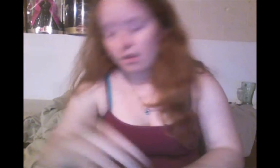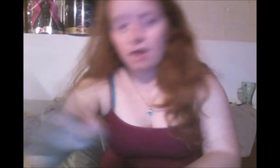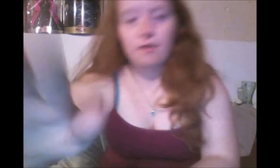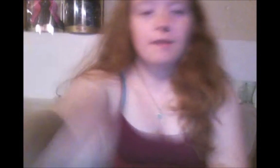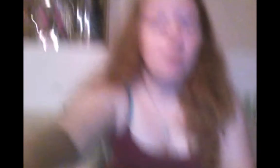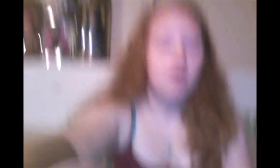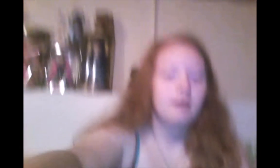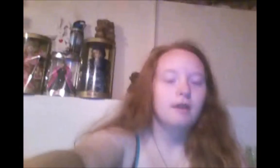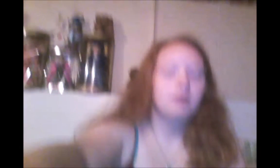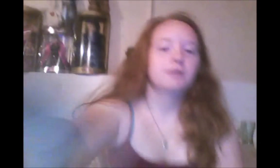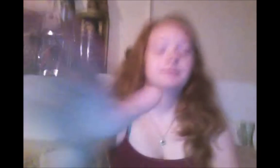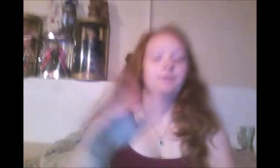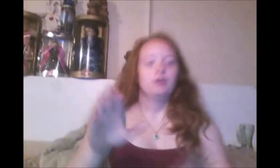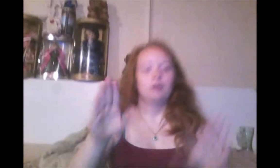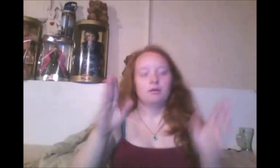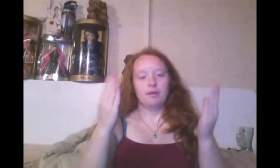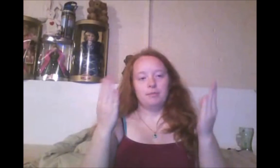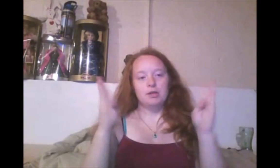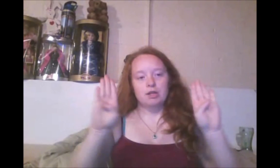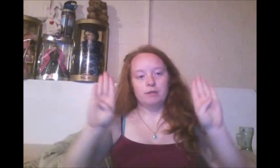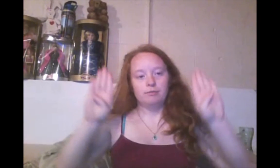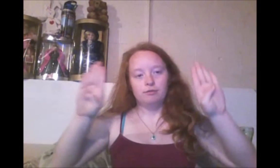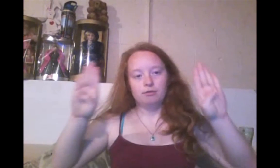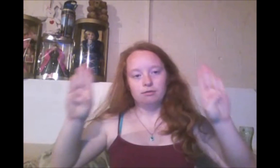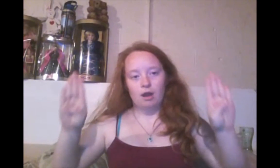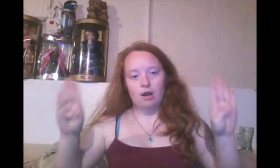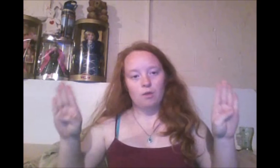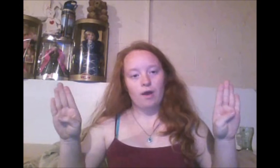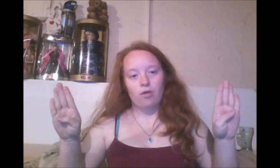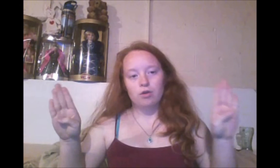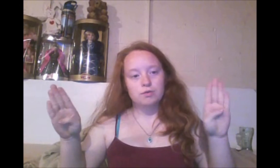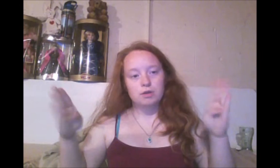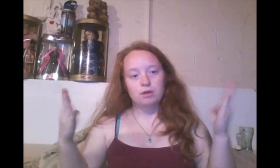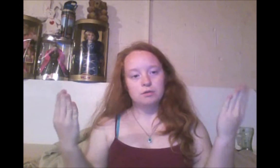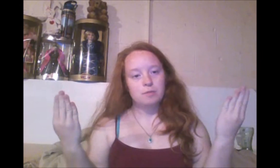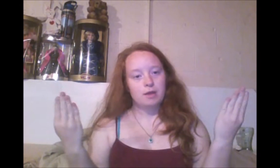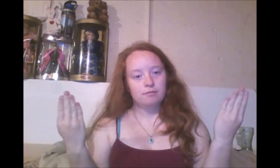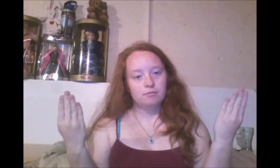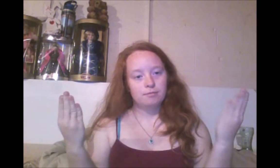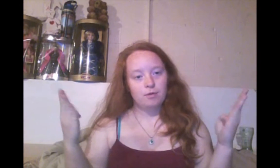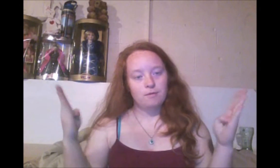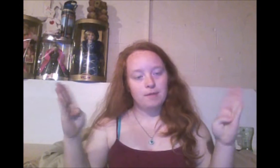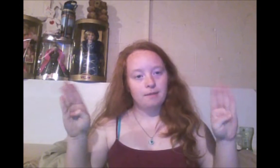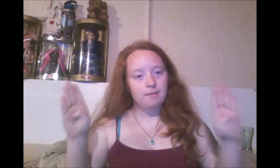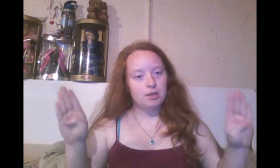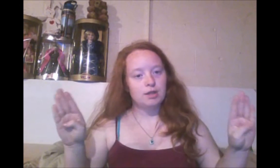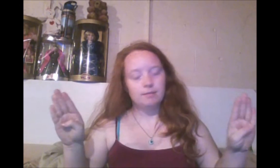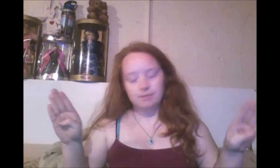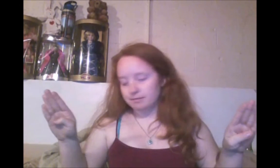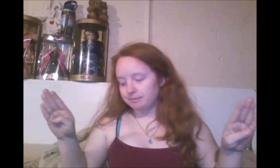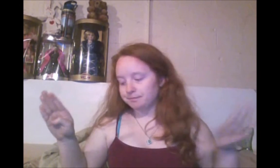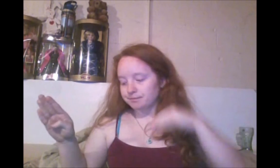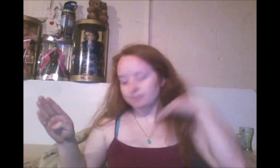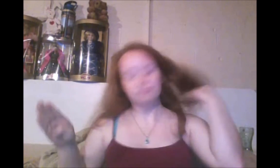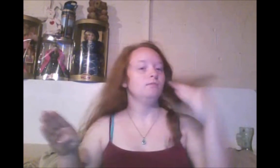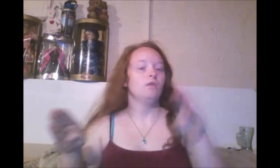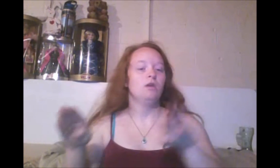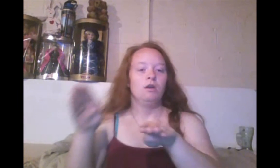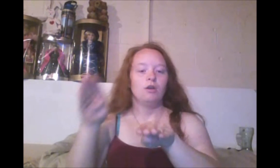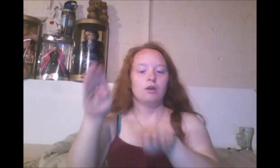Okay, kangaroo. Gonna make B shapes. I don't know why they're choosing to use B, but we're making B shapes. Gonna put